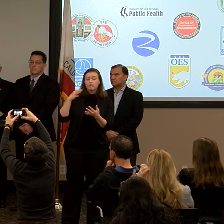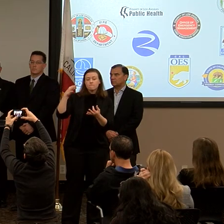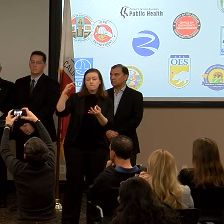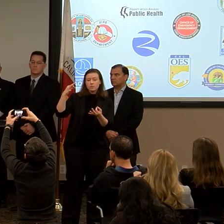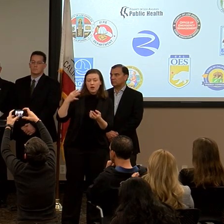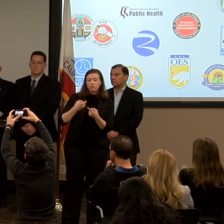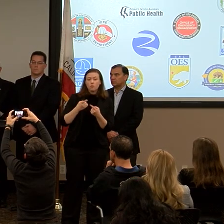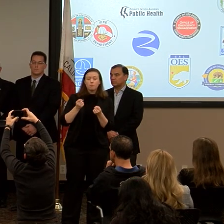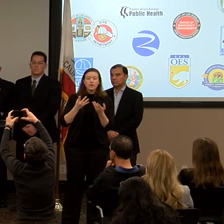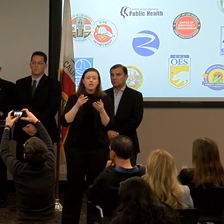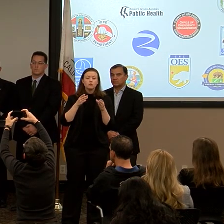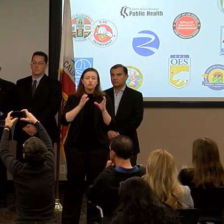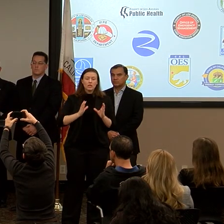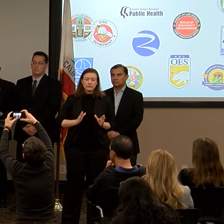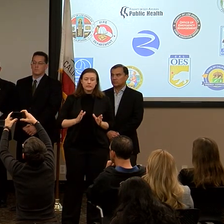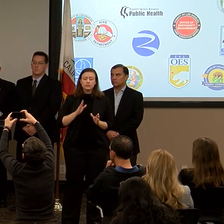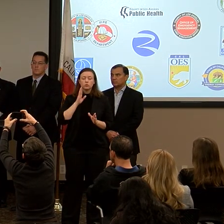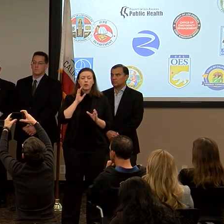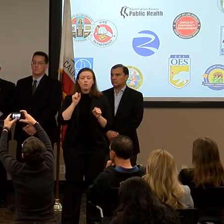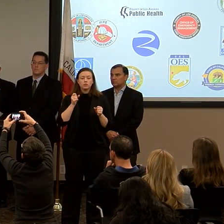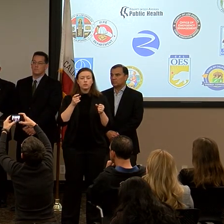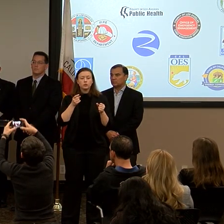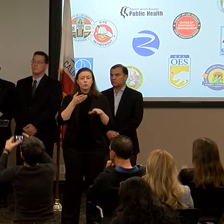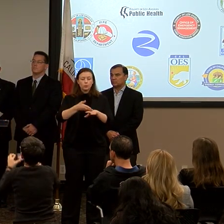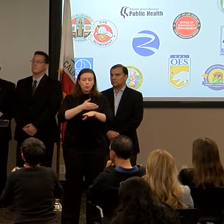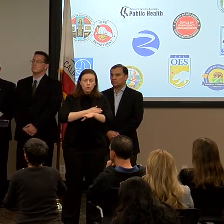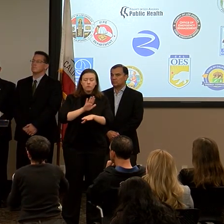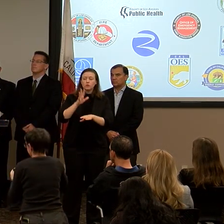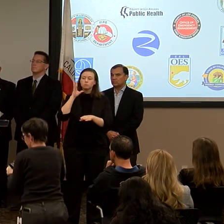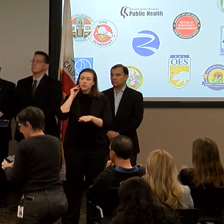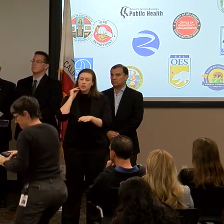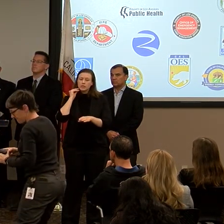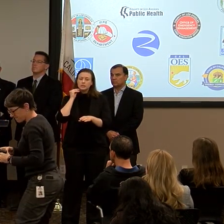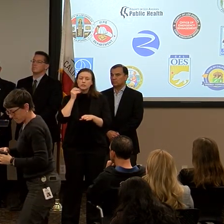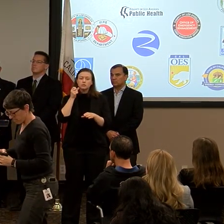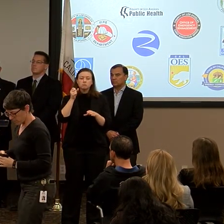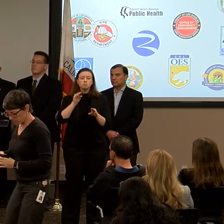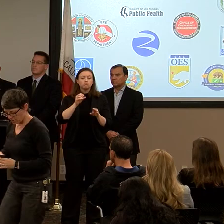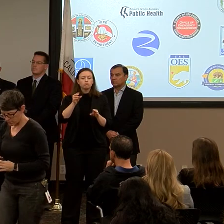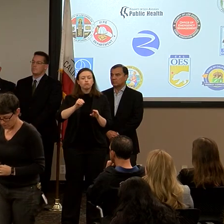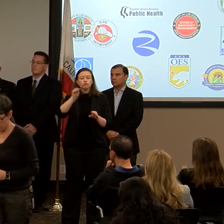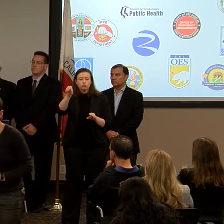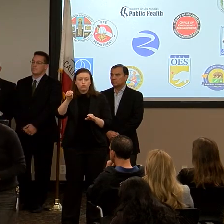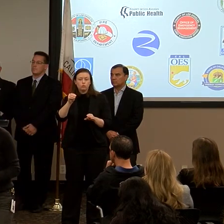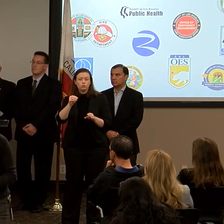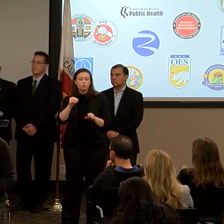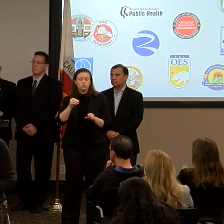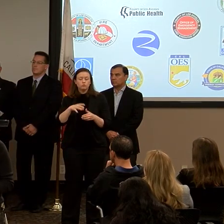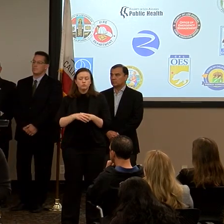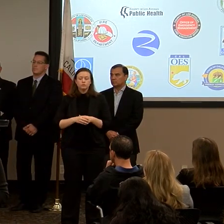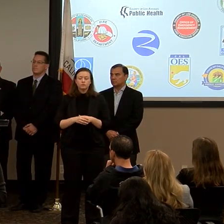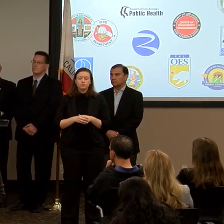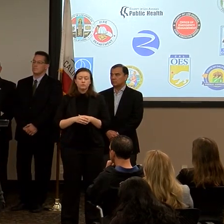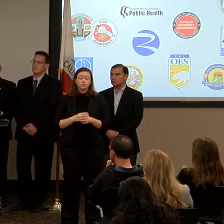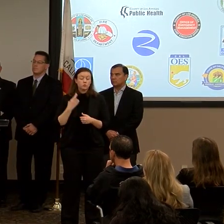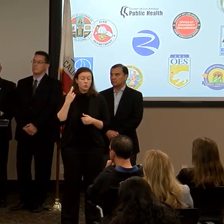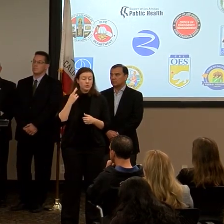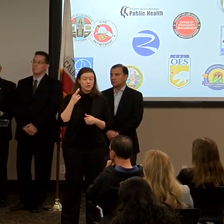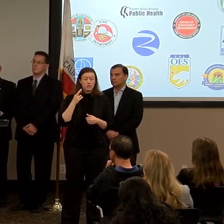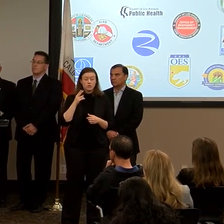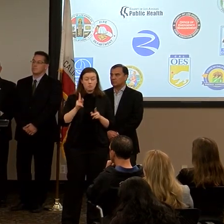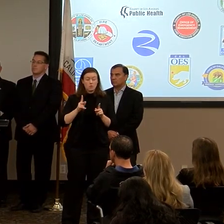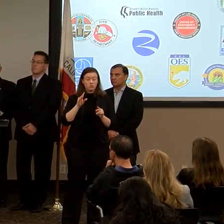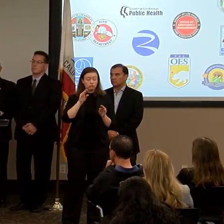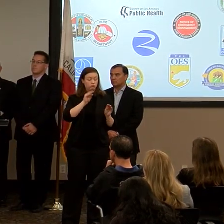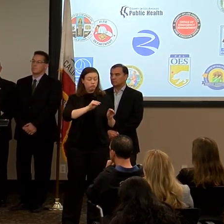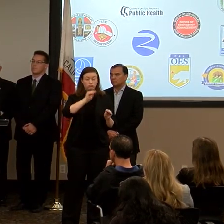to streamline and improve the experience for them along the way. As you know, the reason for the relocation was